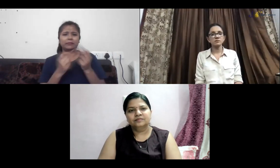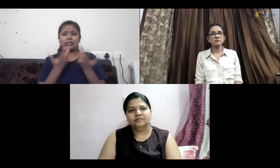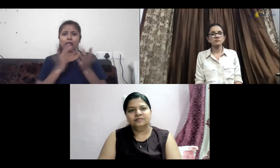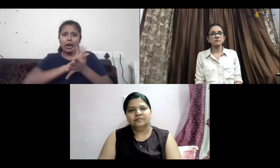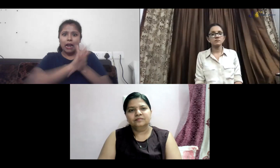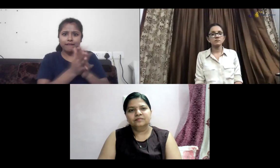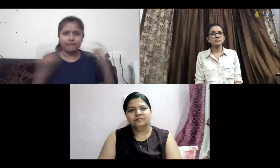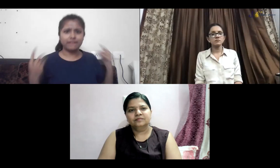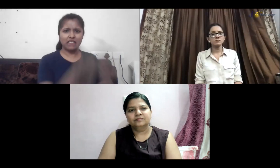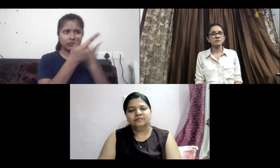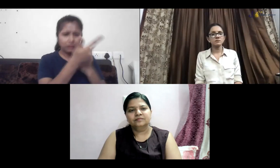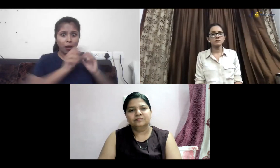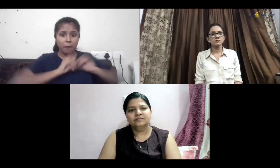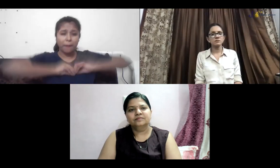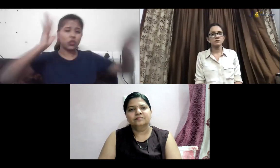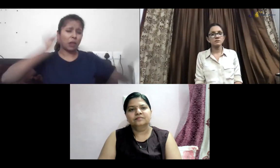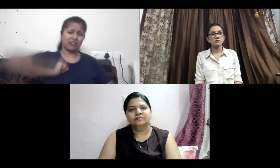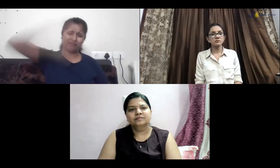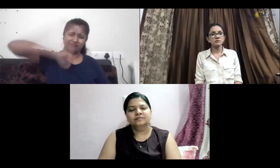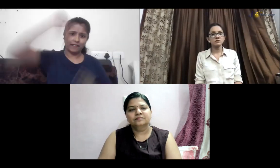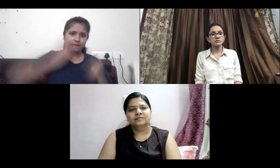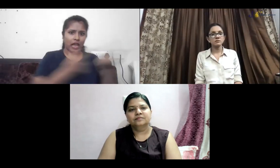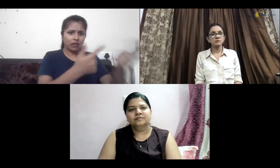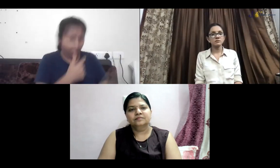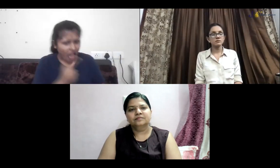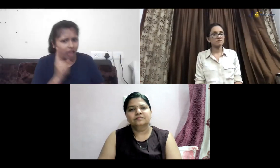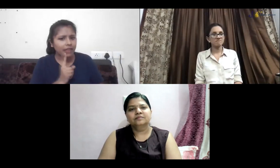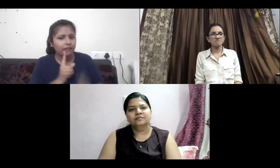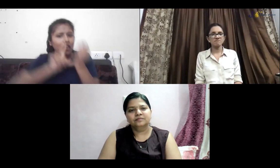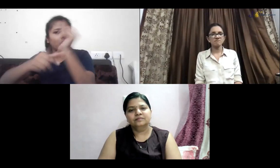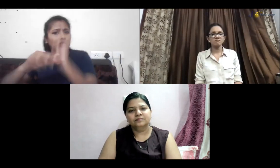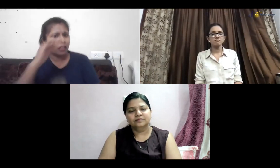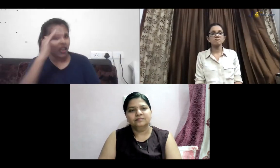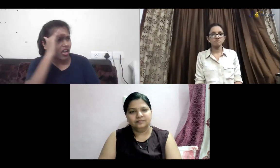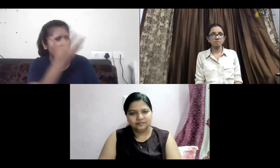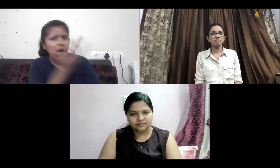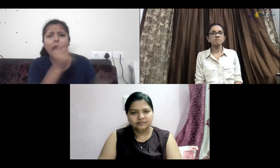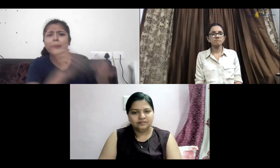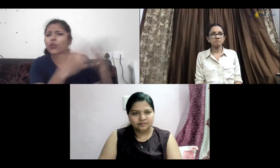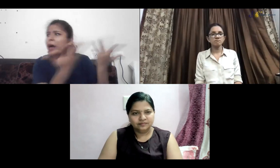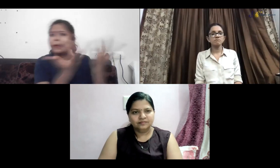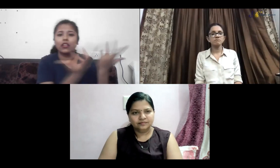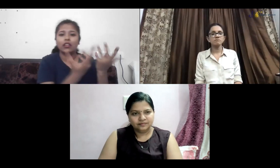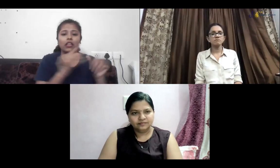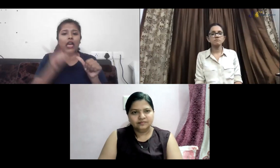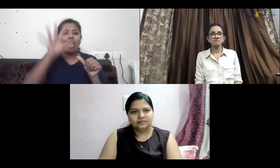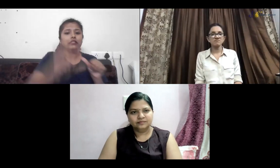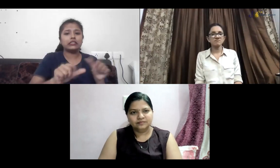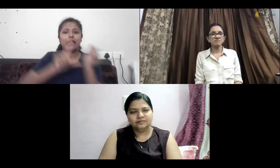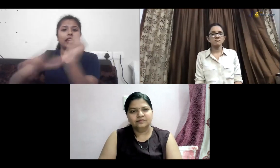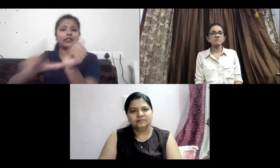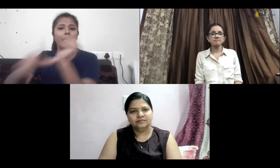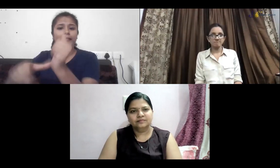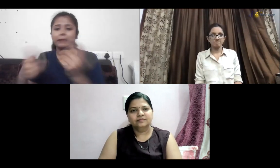is missing on these things. And second, women's raped. They are protesting on this. For the deaf people, I have